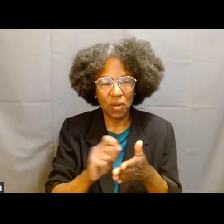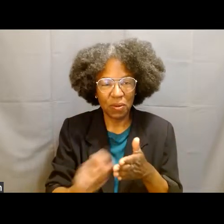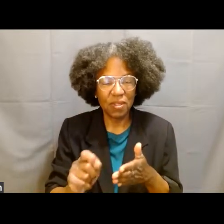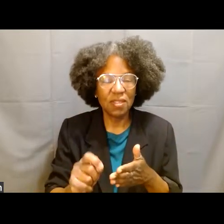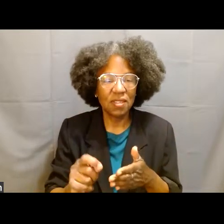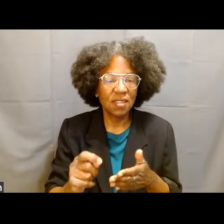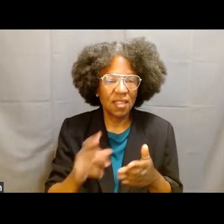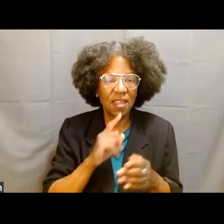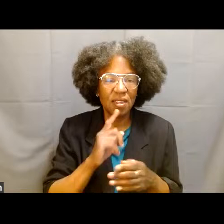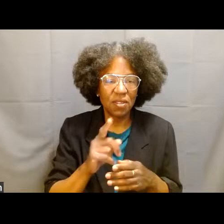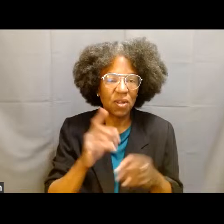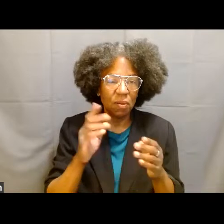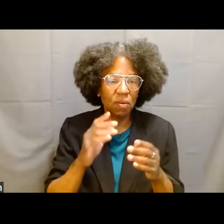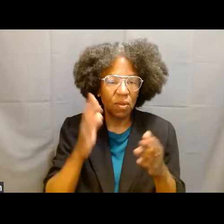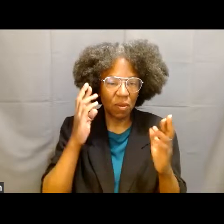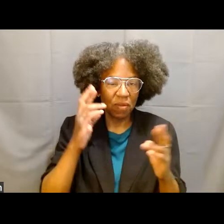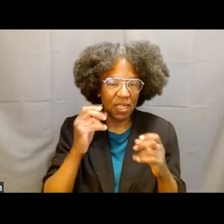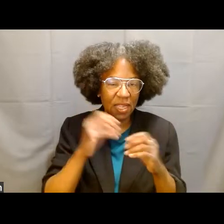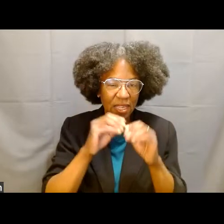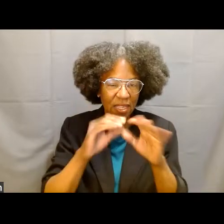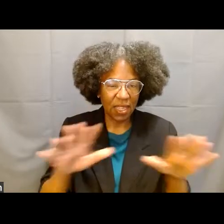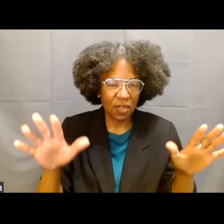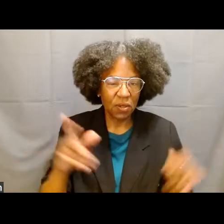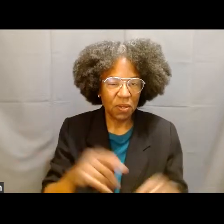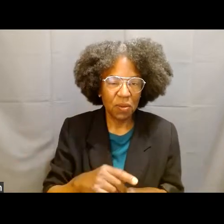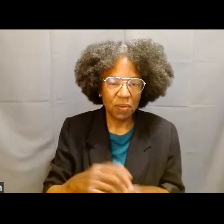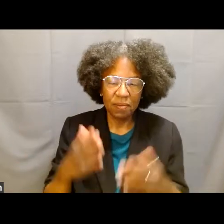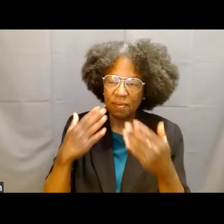to you. Thank you. Thank you. Thank you.